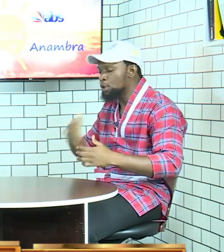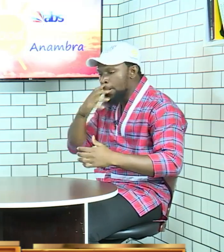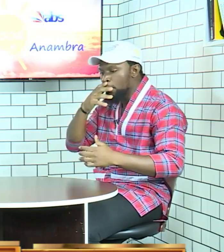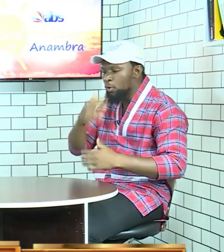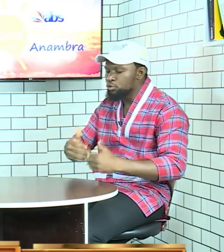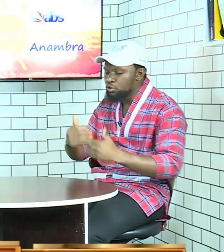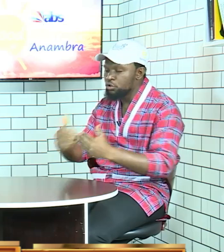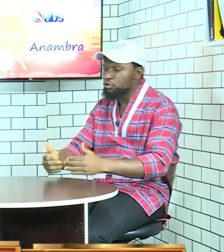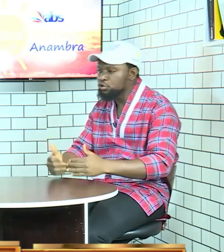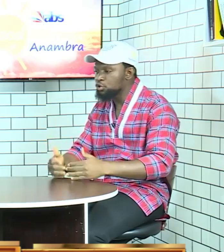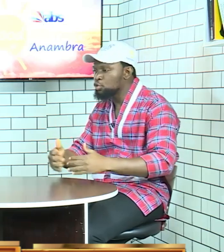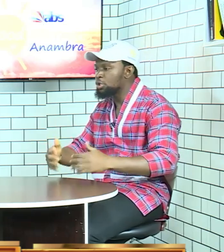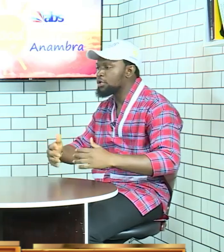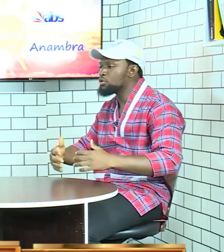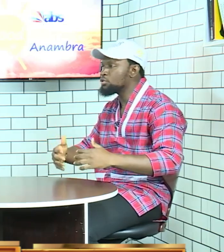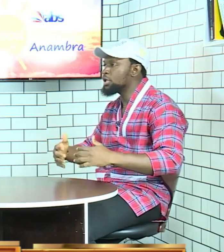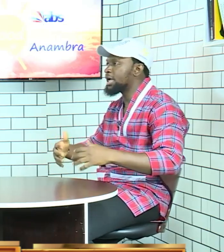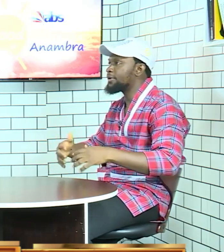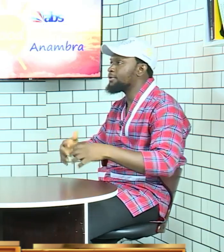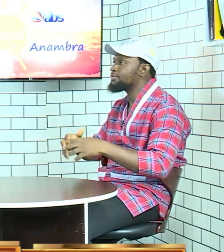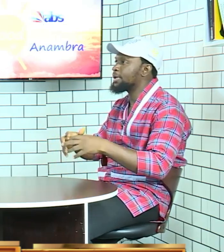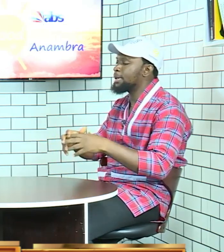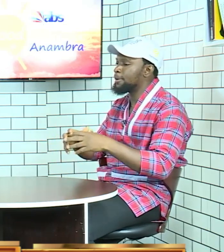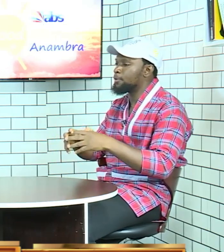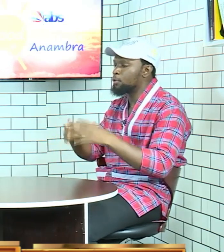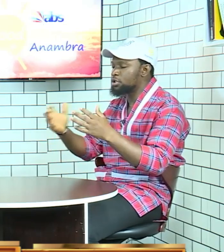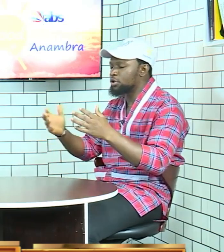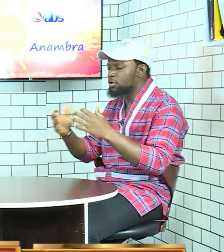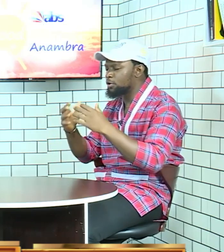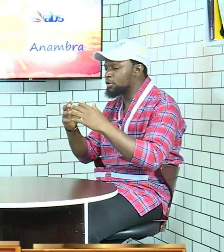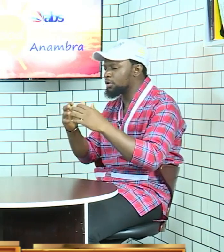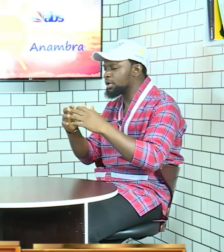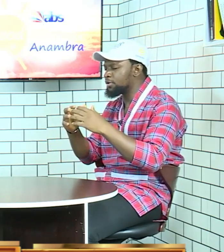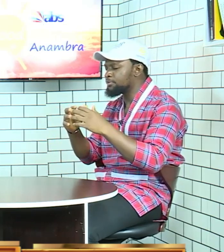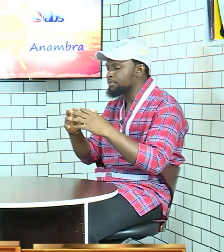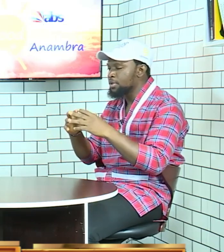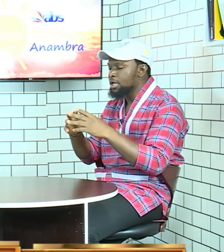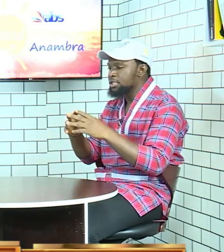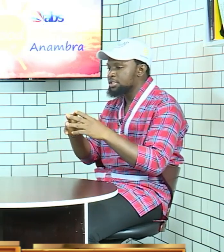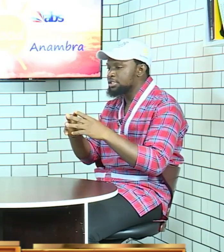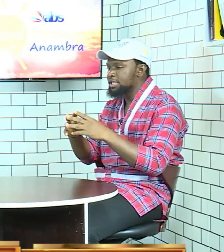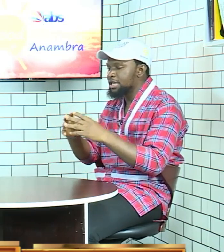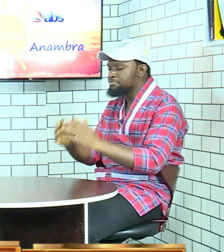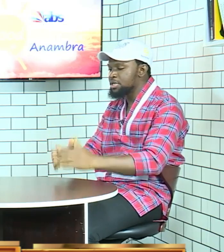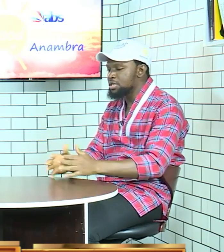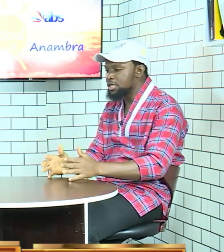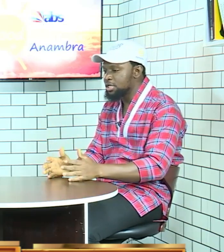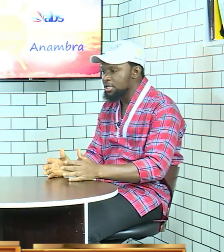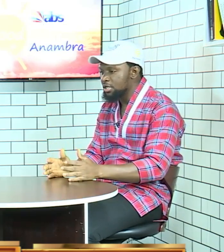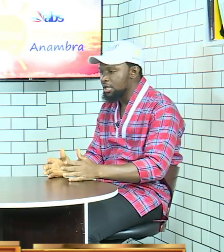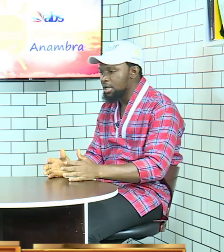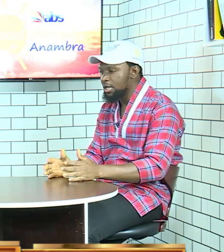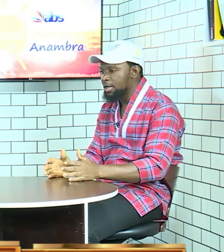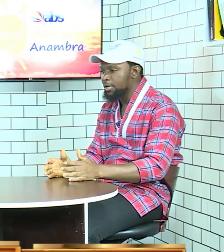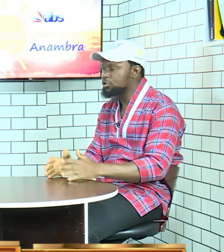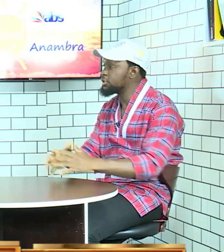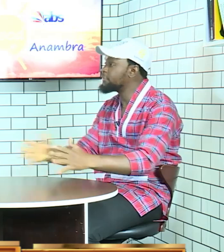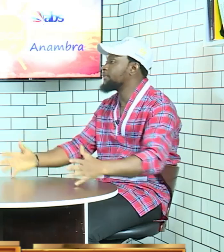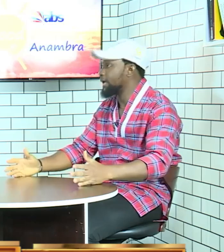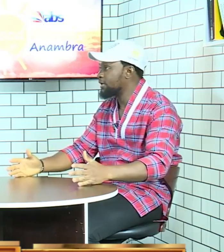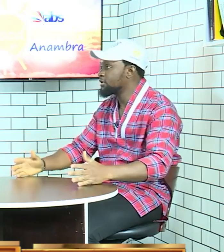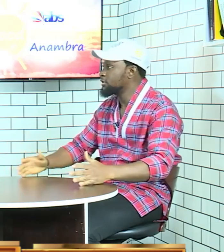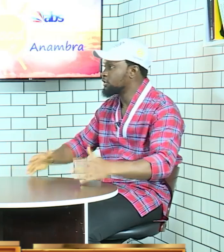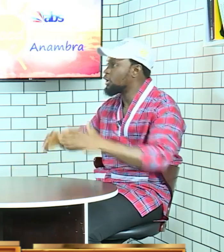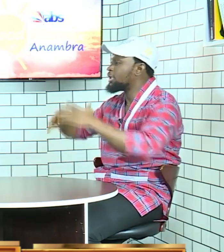So when we do the road show, we now do a kind of what they call this a mini trade